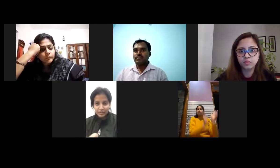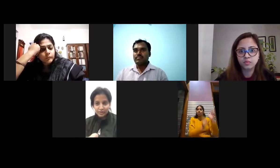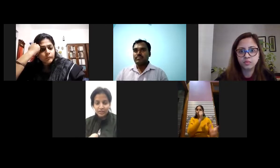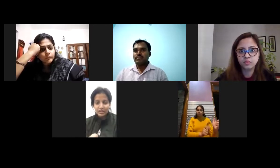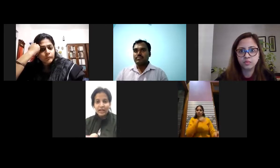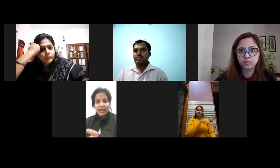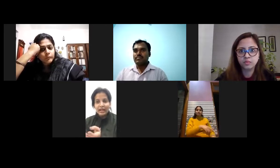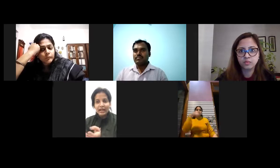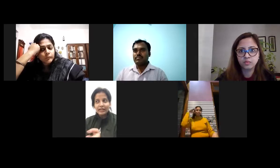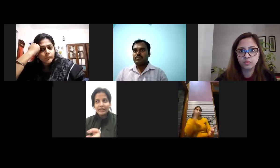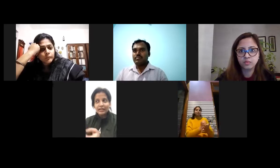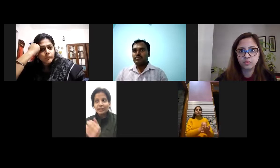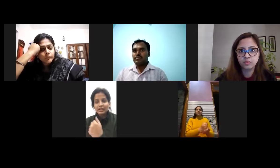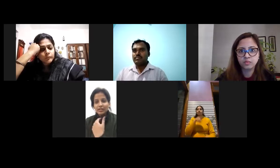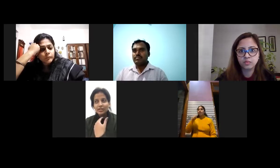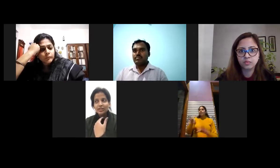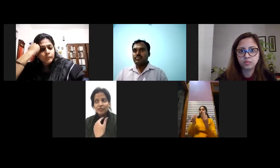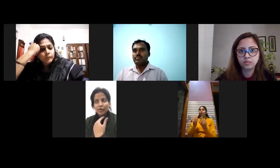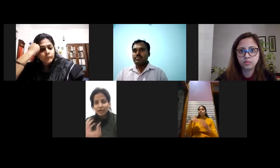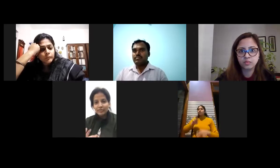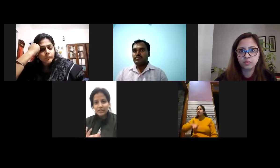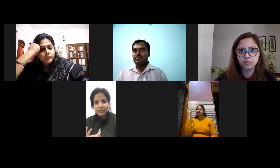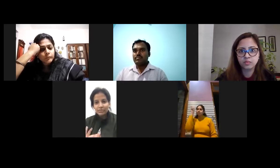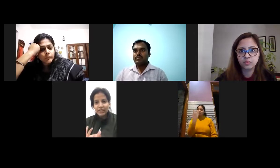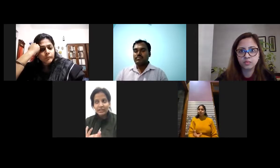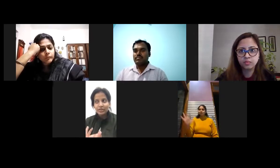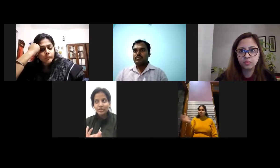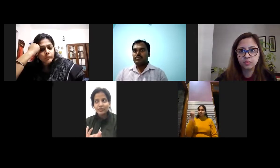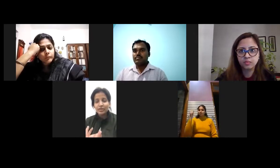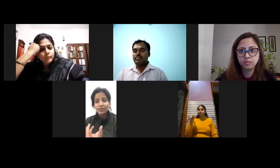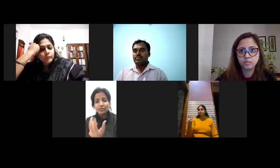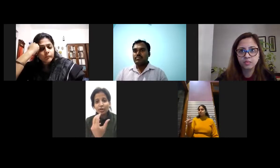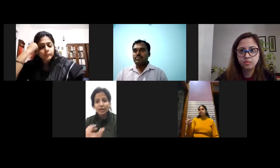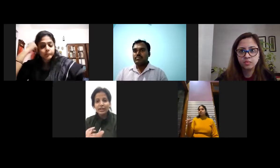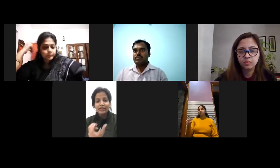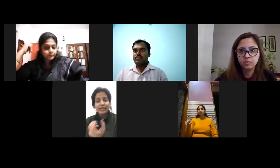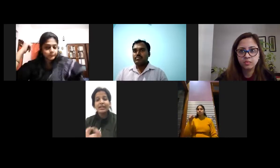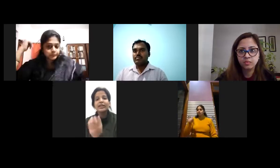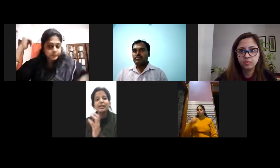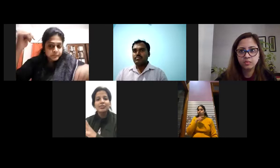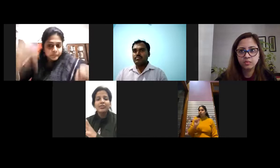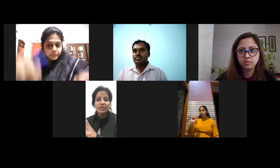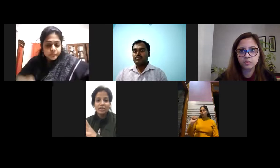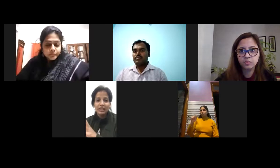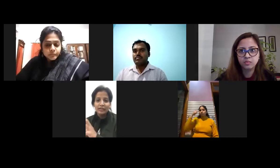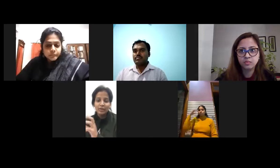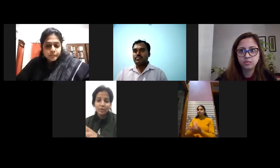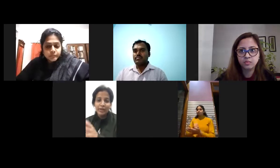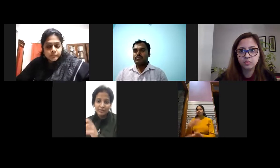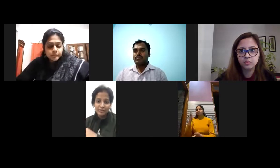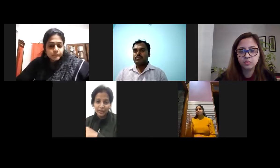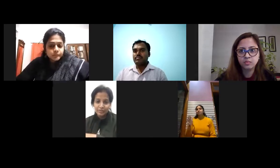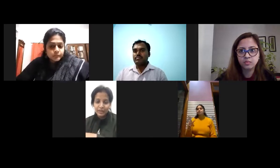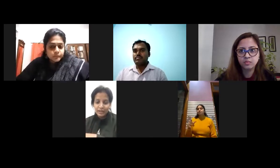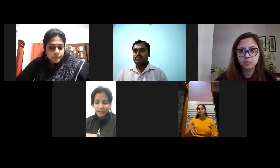the institutions, and decisions for them were taken by institutions which thought that segregating disabled from the society would do